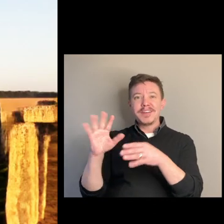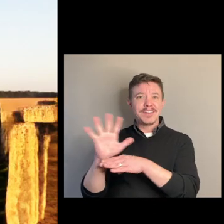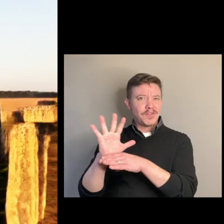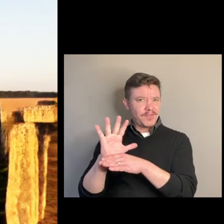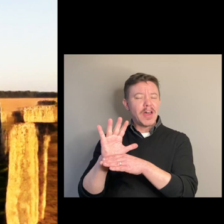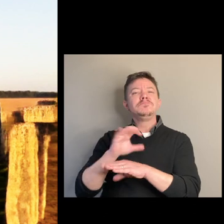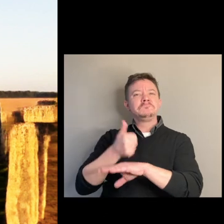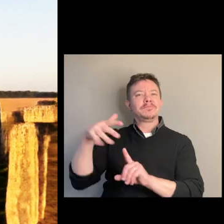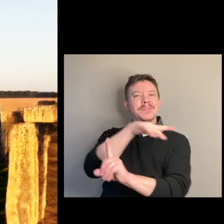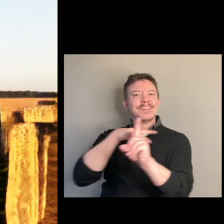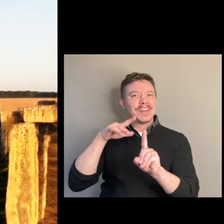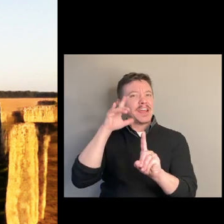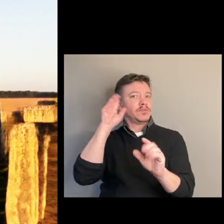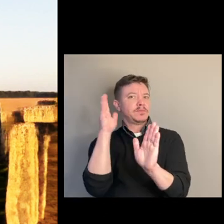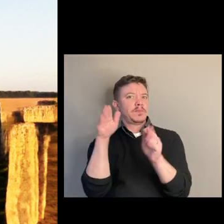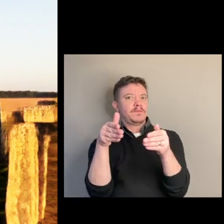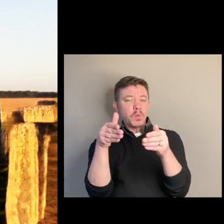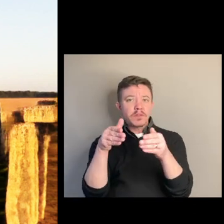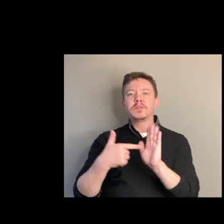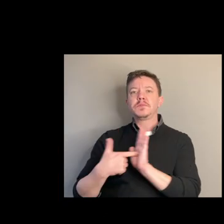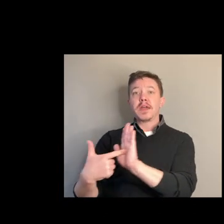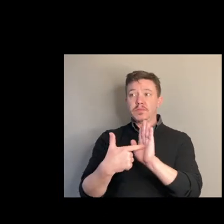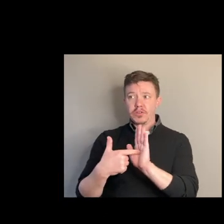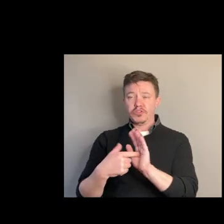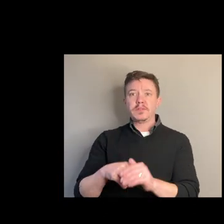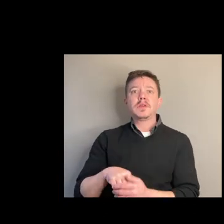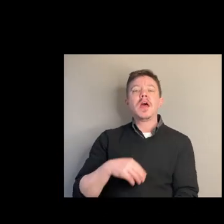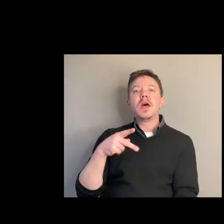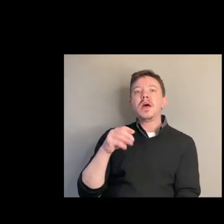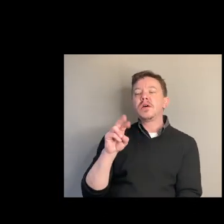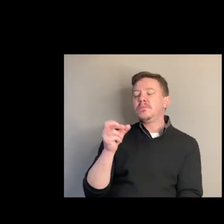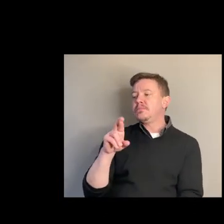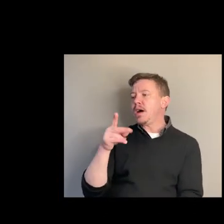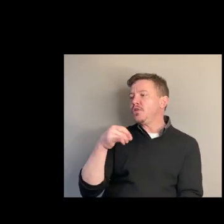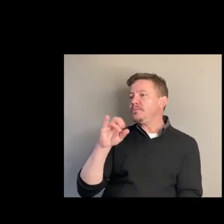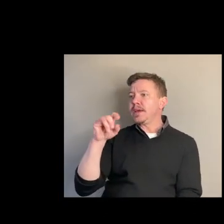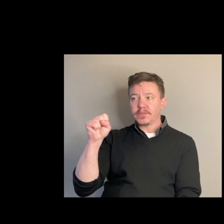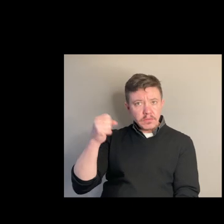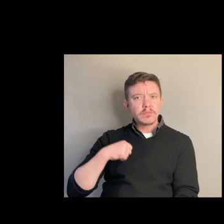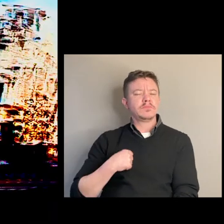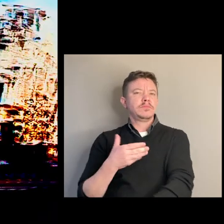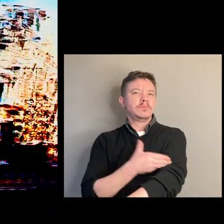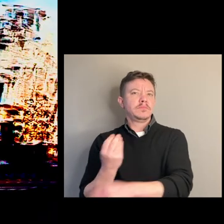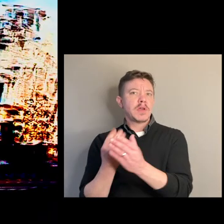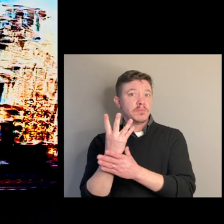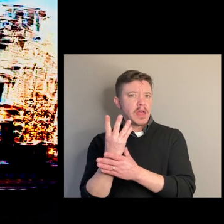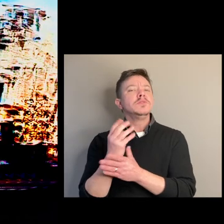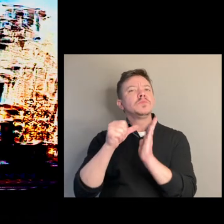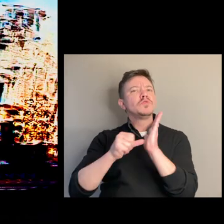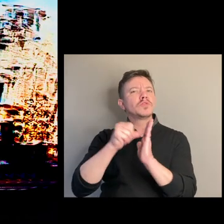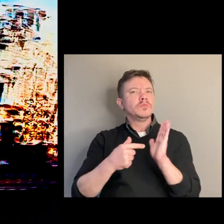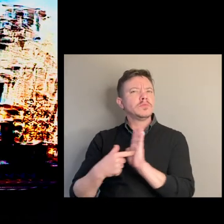short narrative film sets the stage for the centerpiece of the exhibition, Power Plants, a series of sculptures that